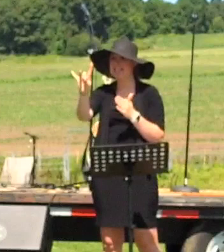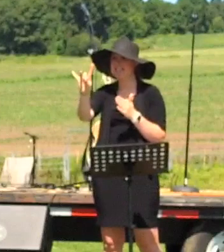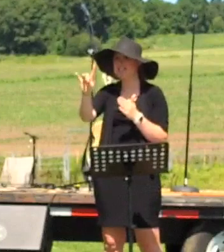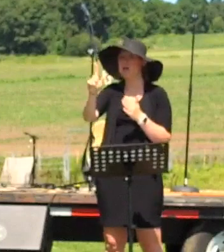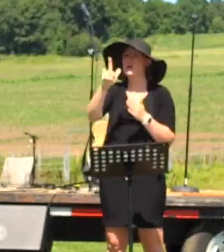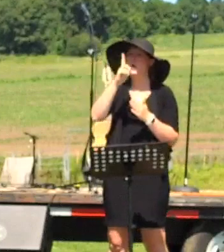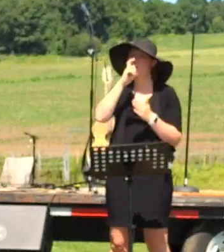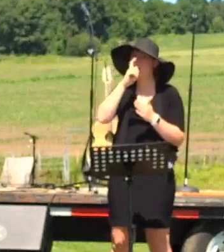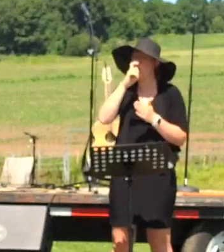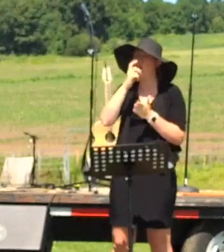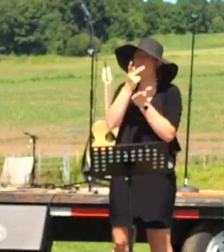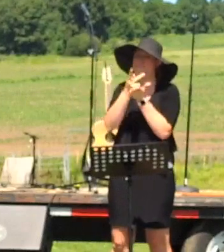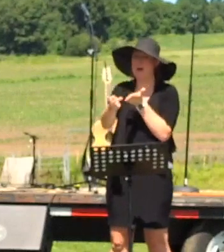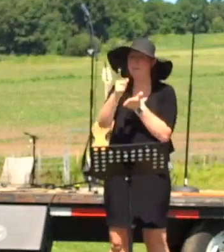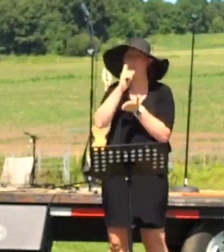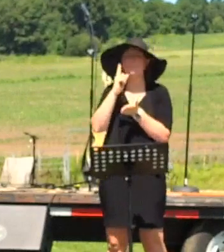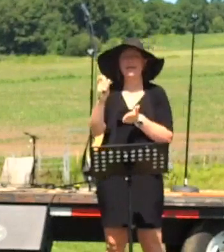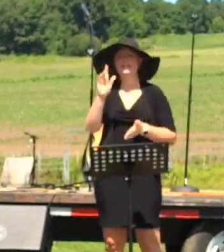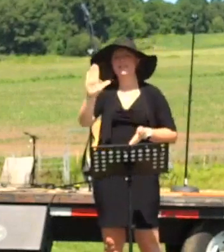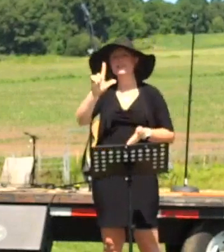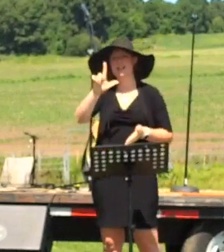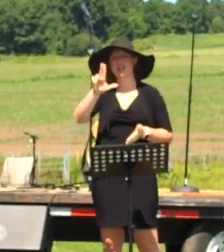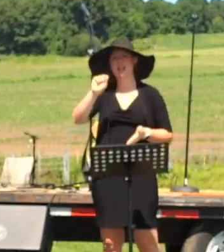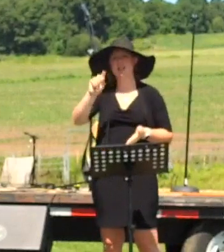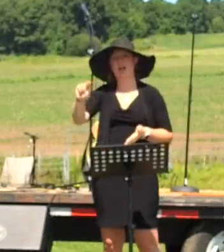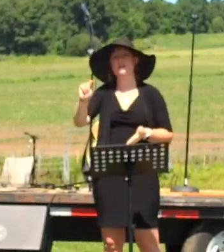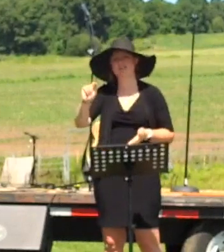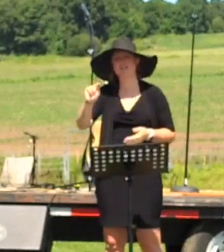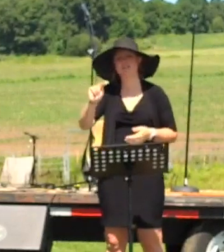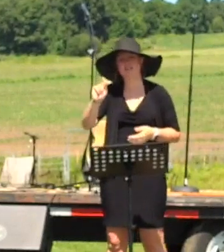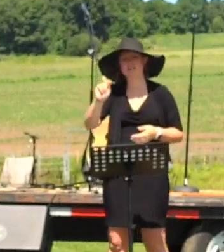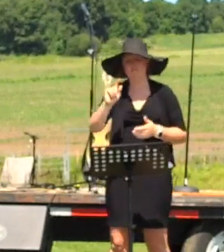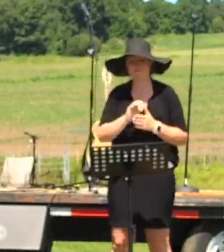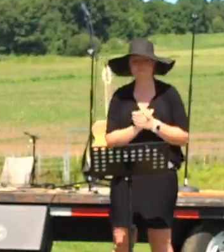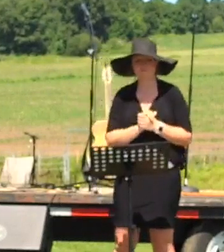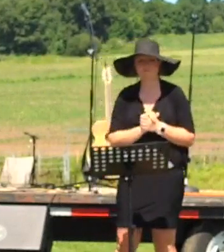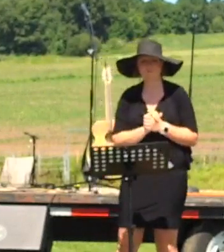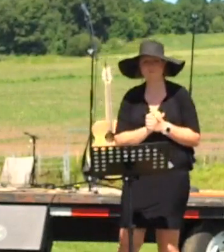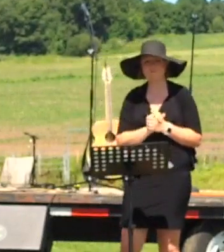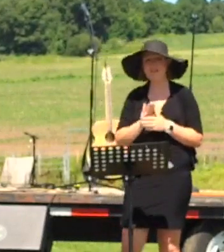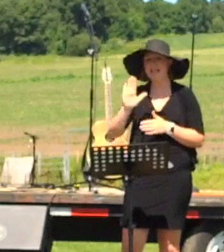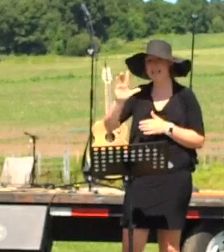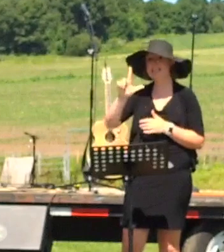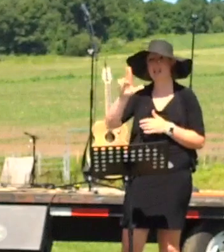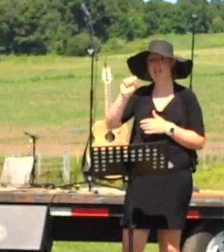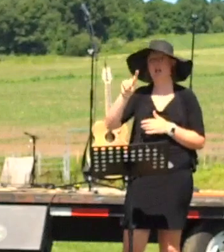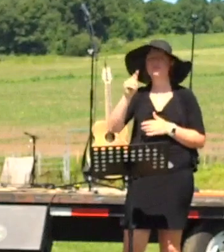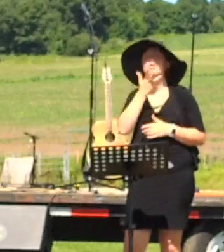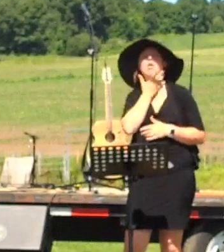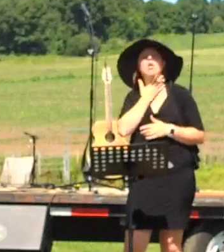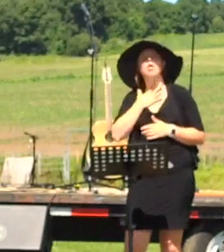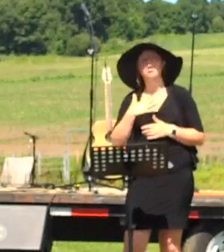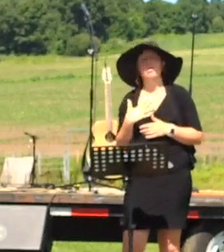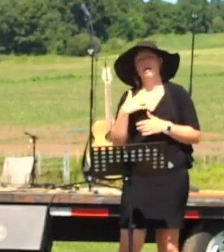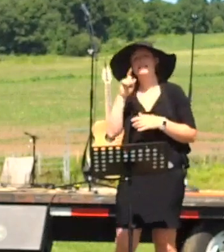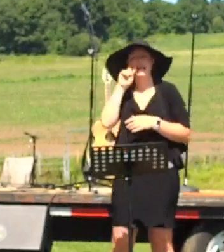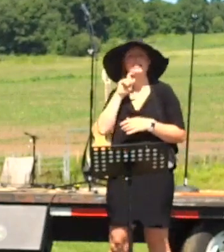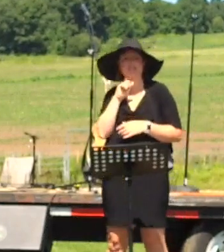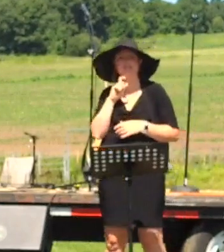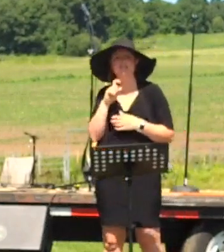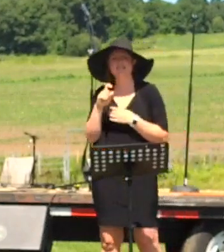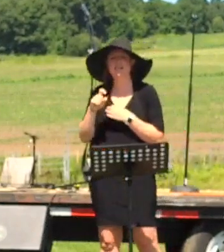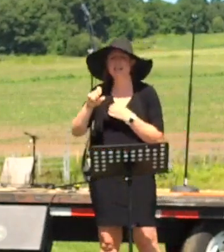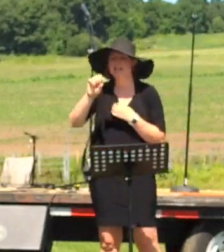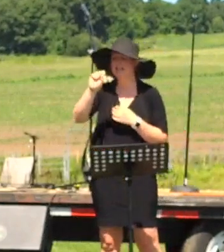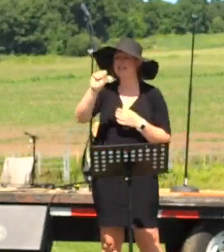his lust, his lustful nature, his lust being of a sexual nature, and that is Samson. Samson